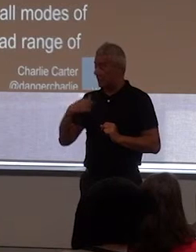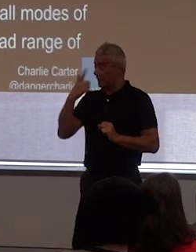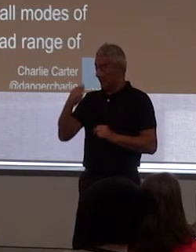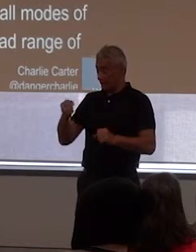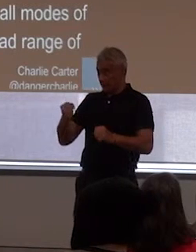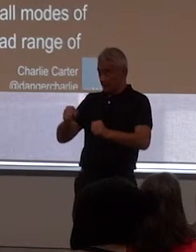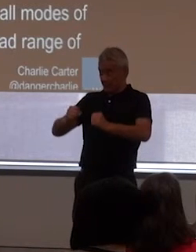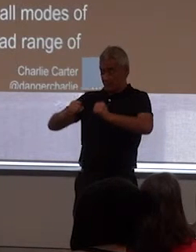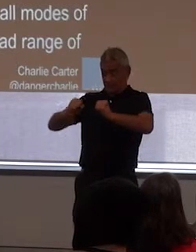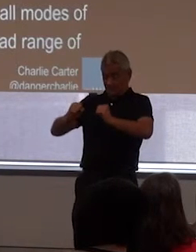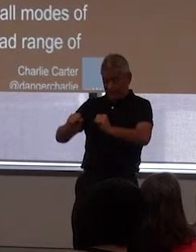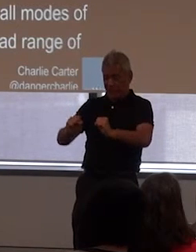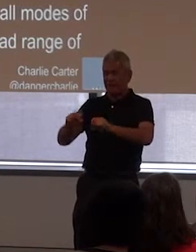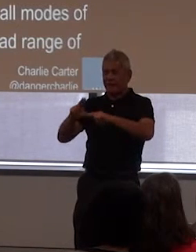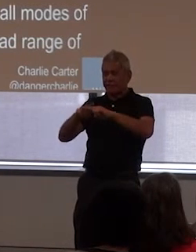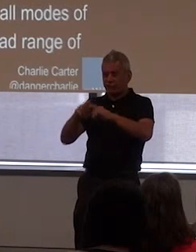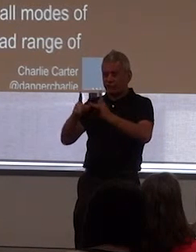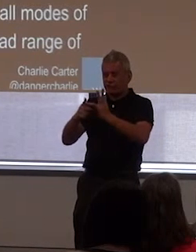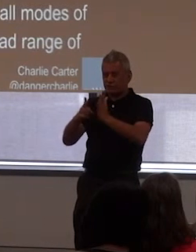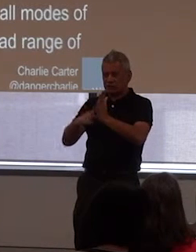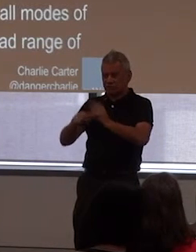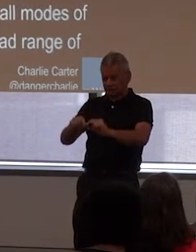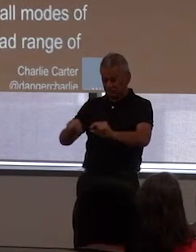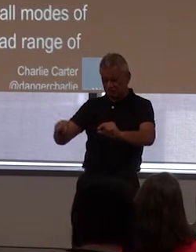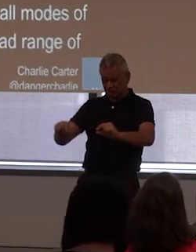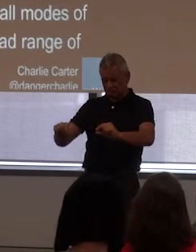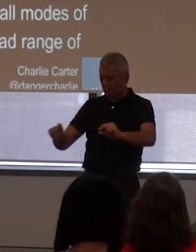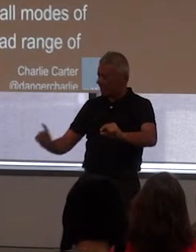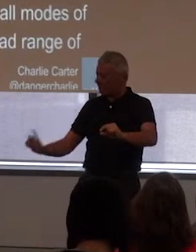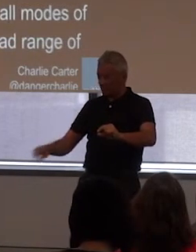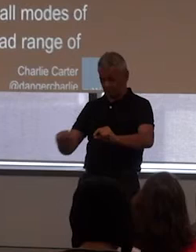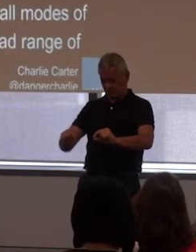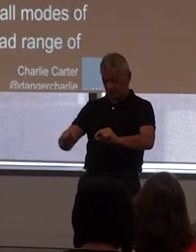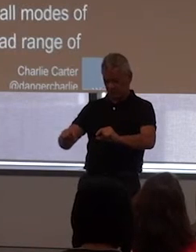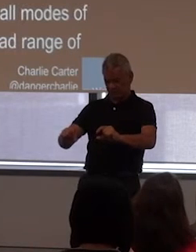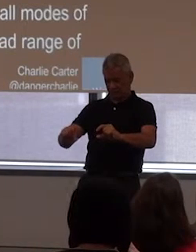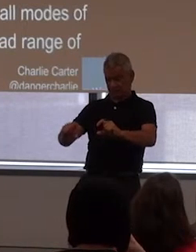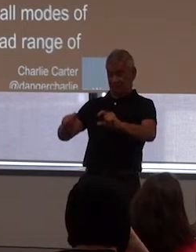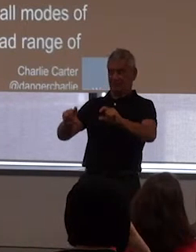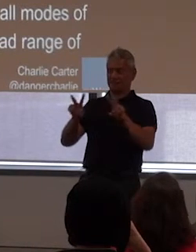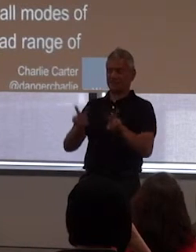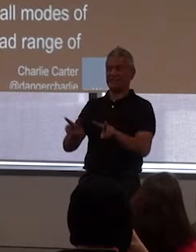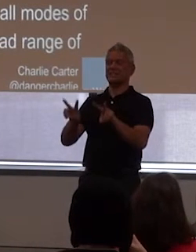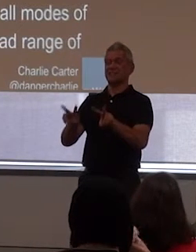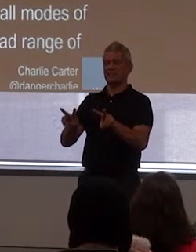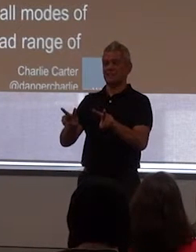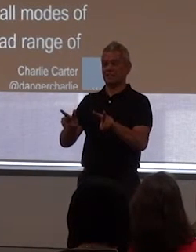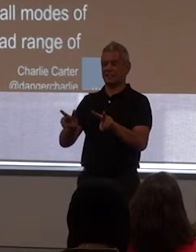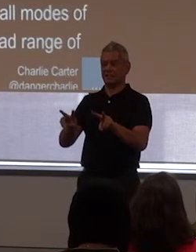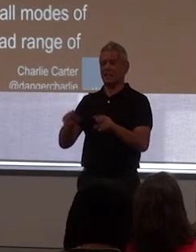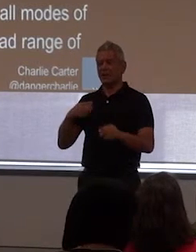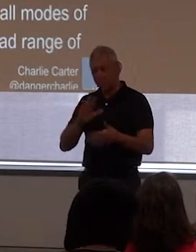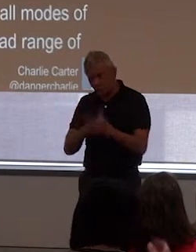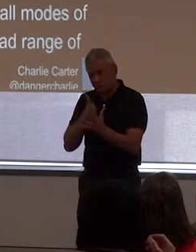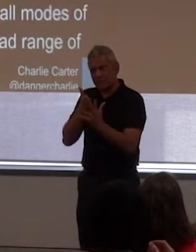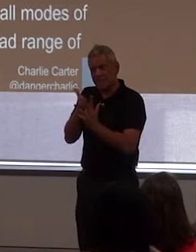lot easier to navigate than it used to be. So if everything works and there's an easy interaction, then you're doing your job right. You don't have to